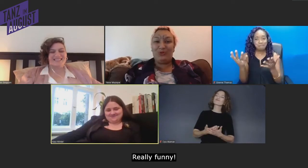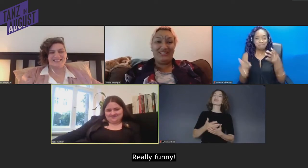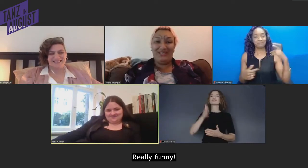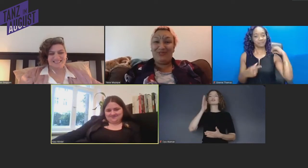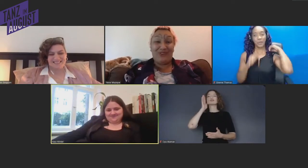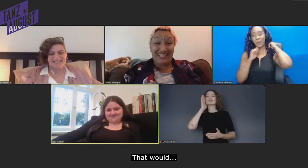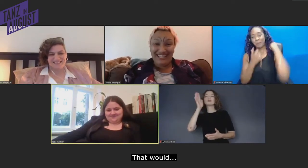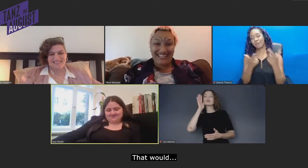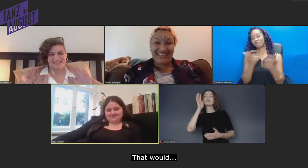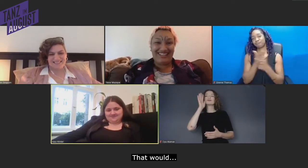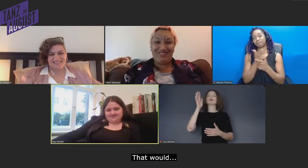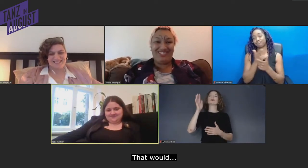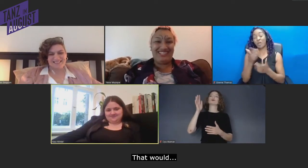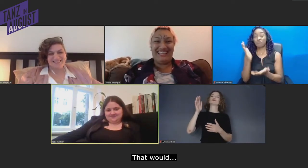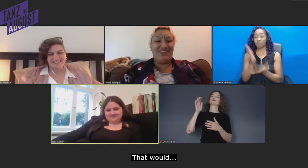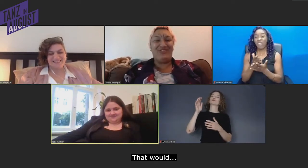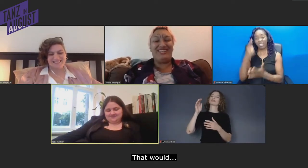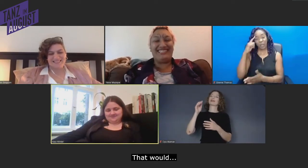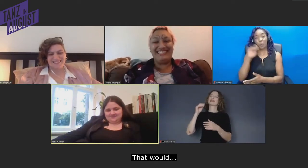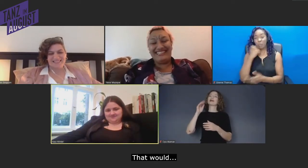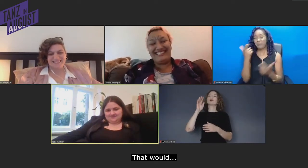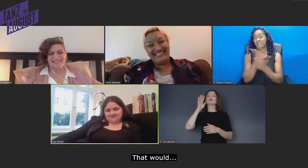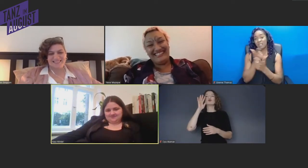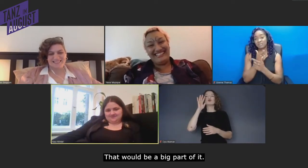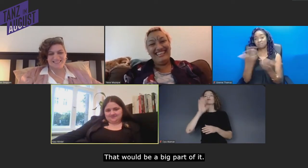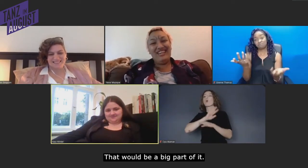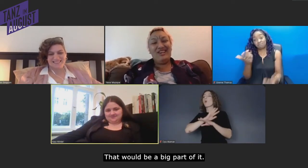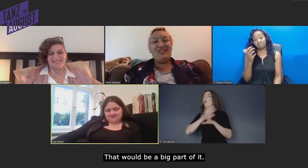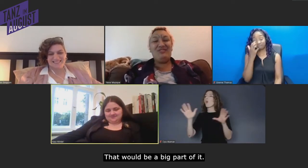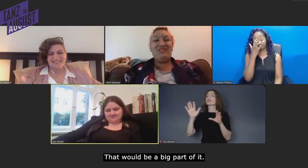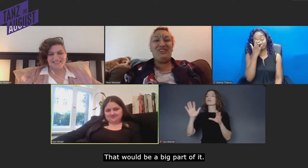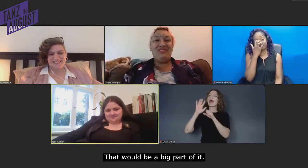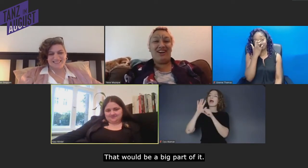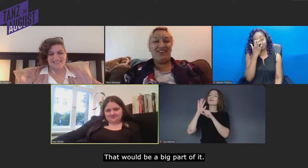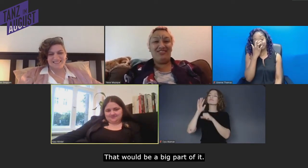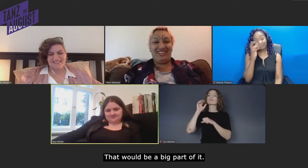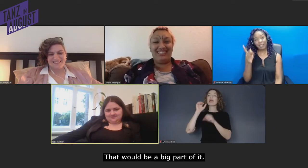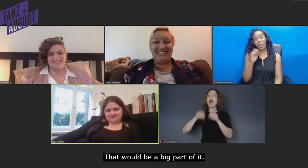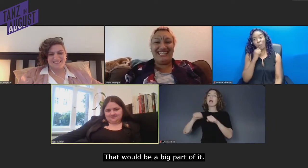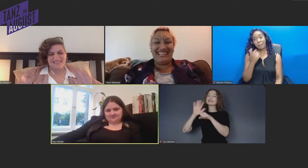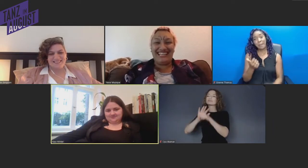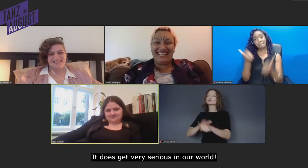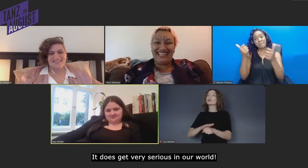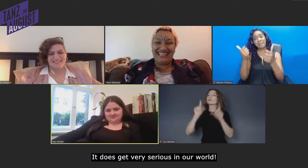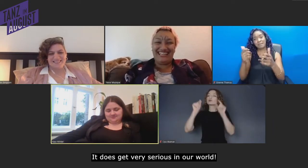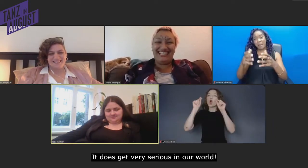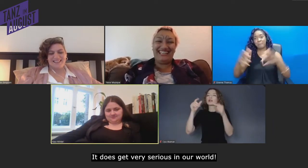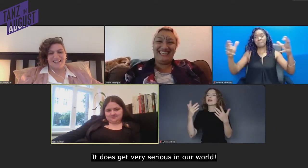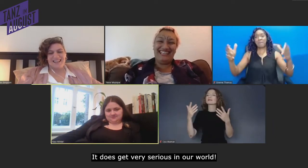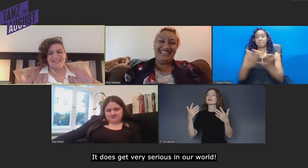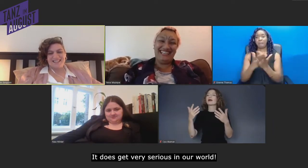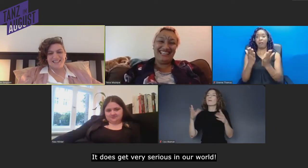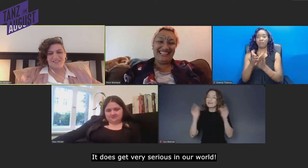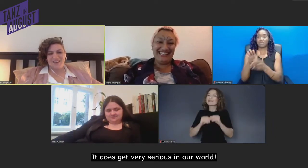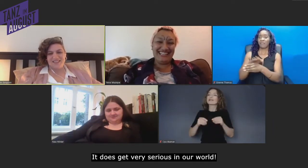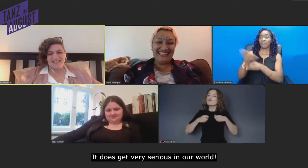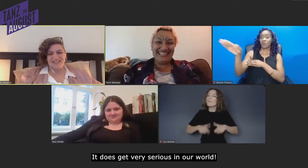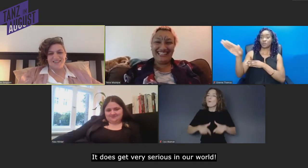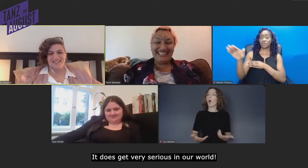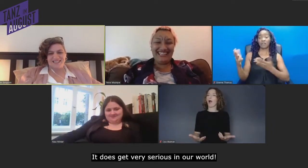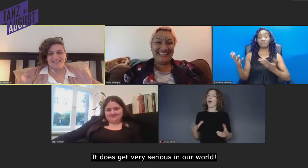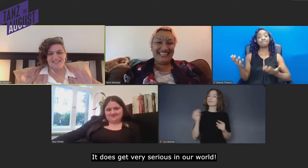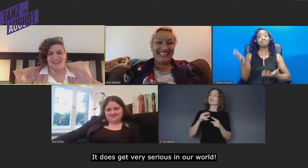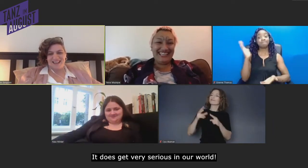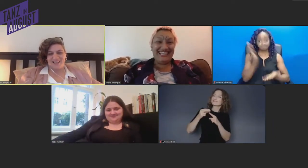are really funny, and I feel like that would be a big part of it. Yeah, it does get very